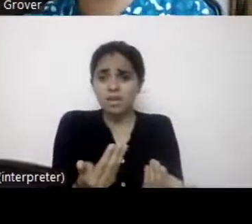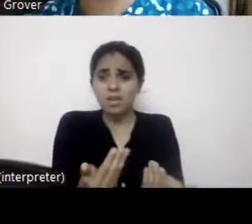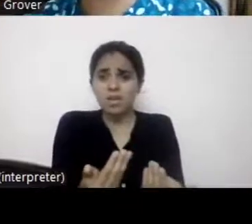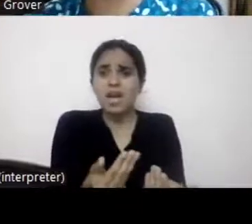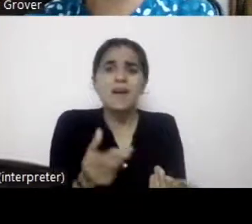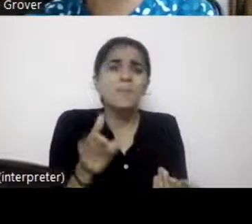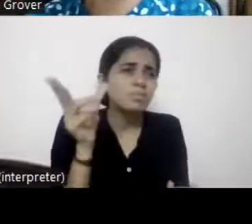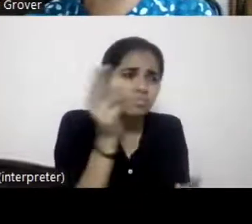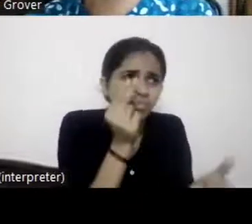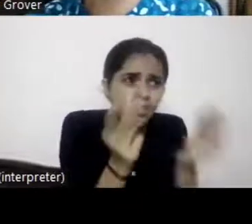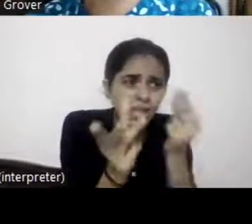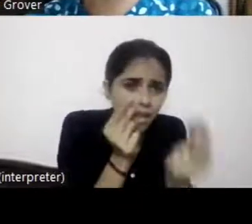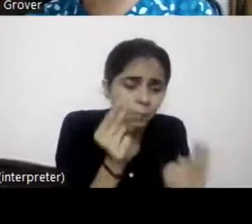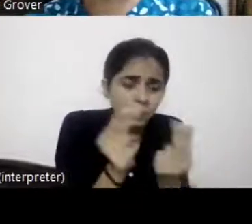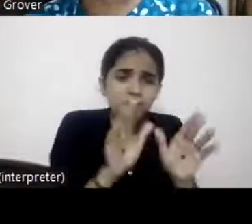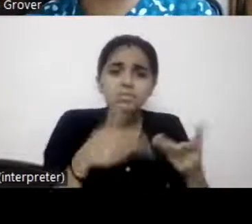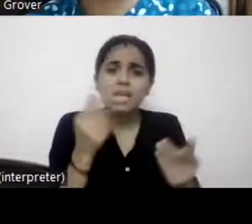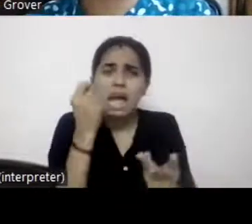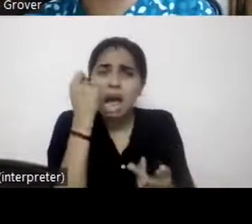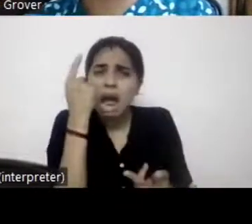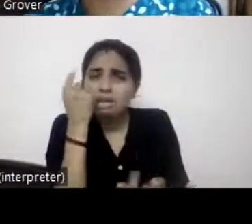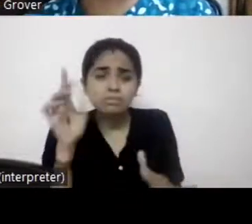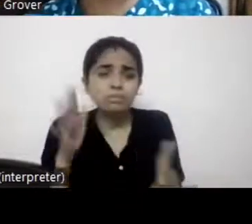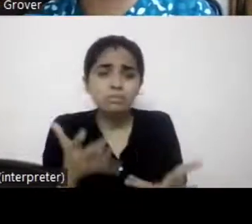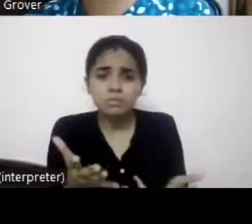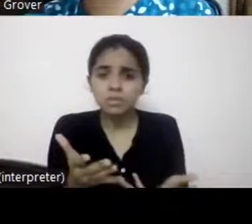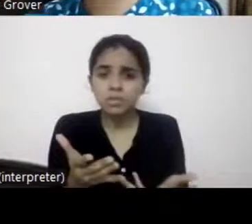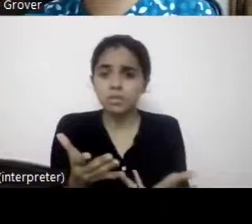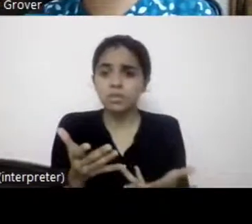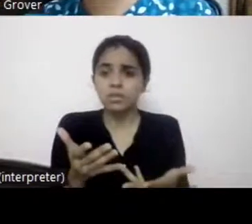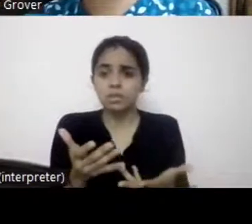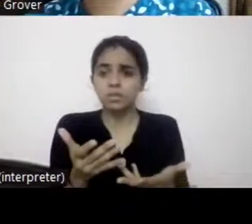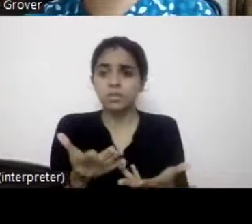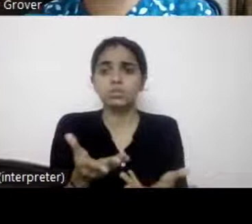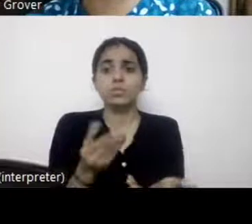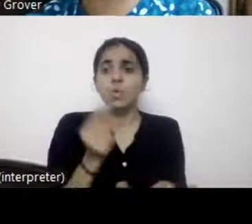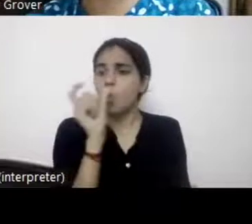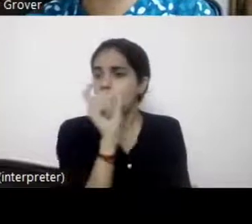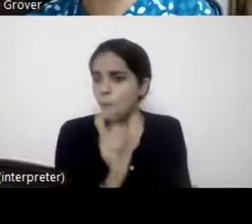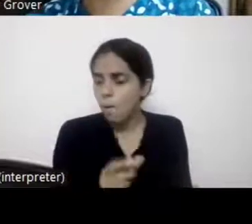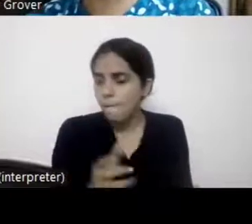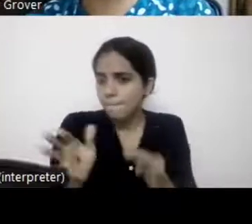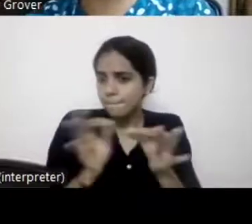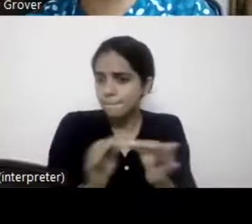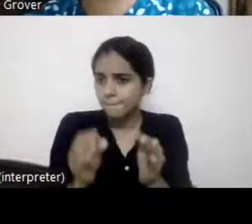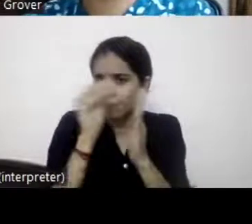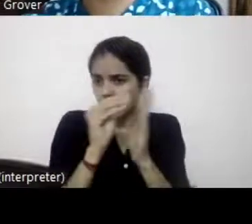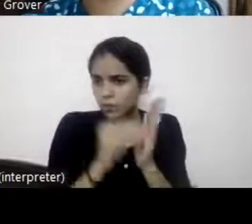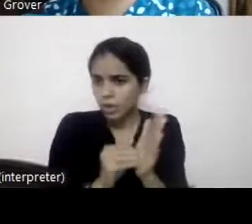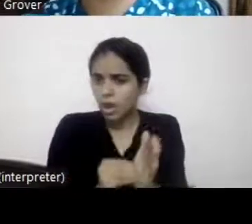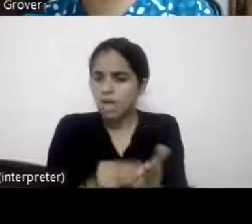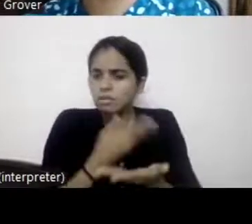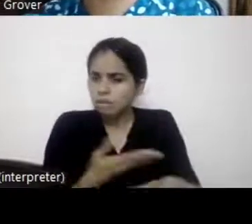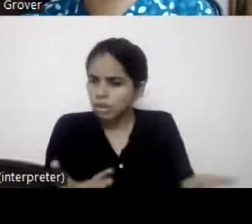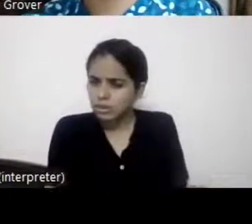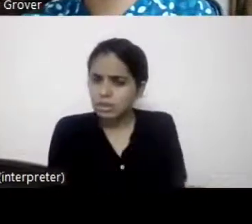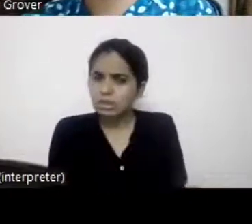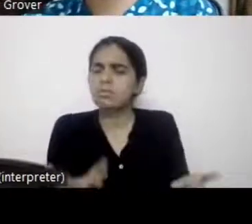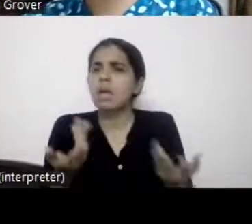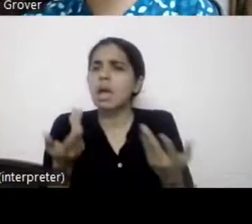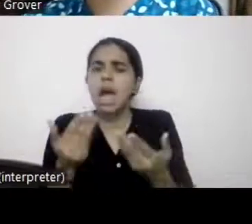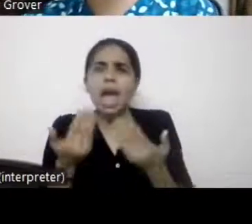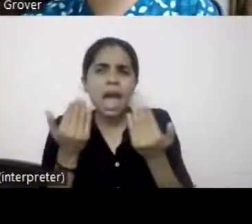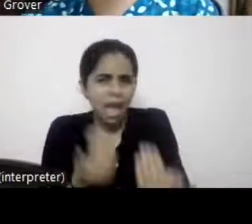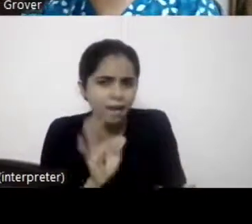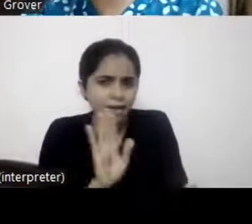do and do not understand. That is, ontological questions of whether subjects and objects exist